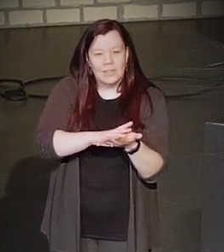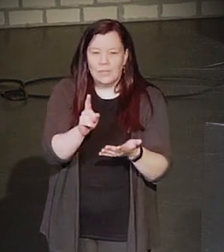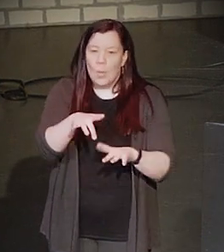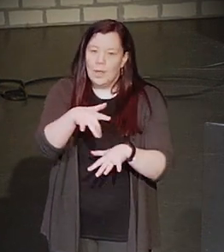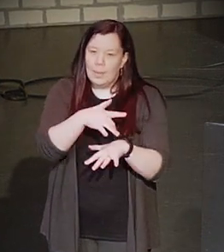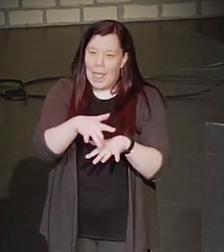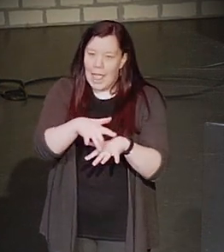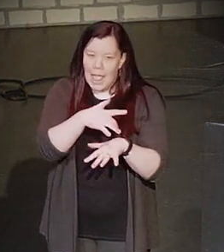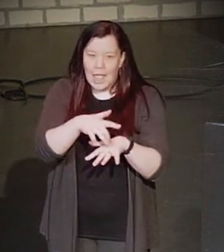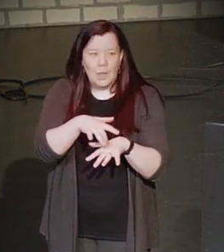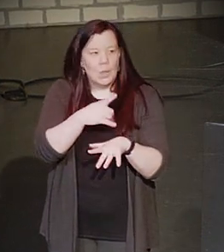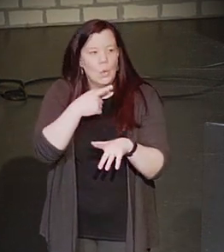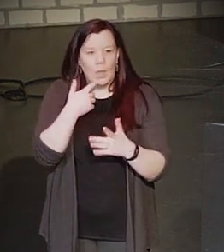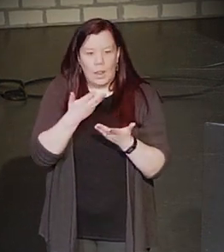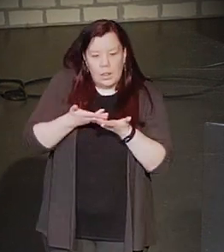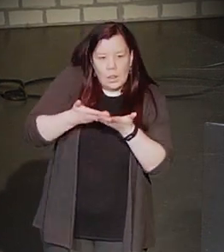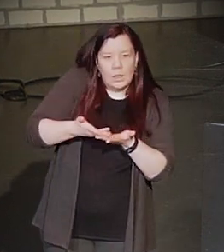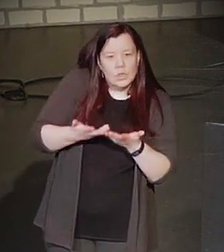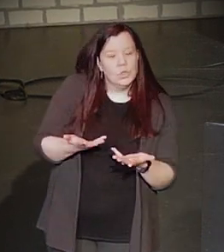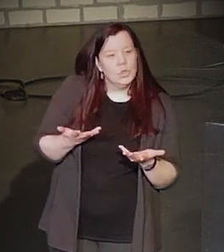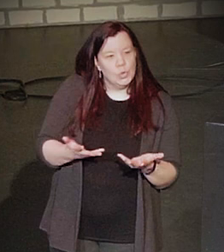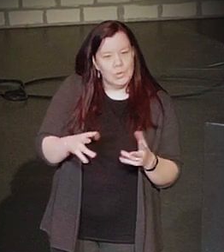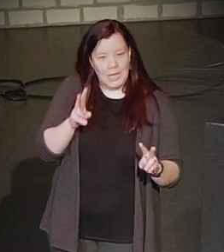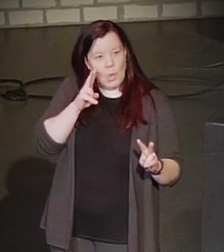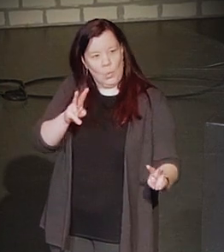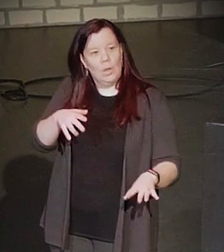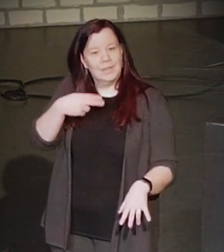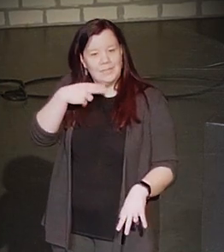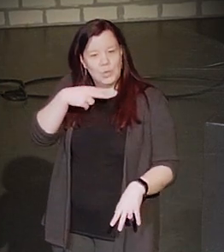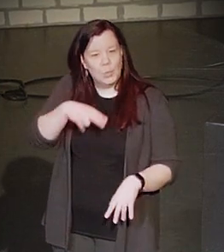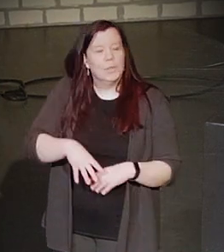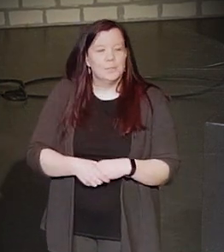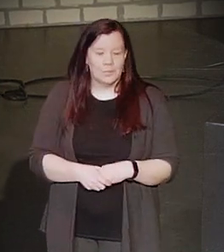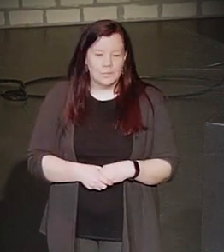you will be thinking about during the day today and then seeing this afternoon.